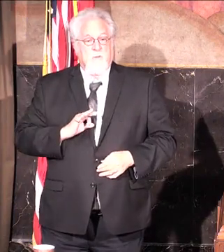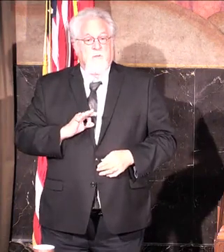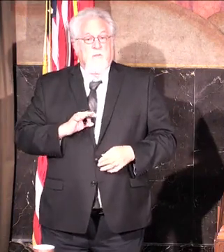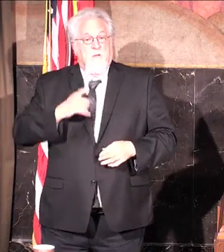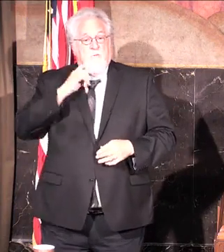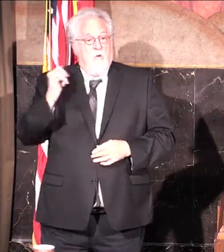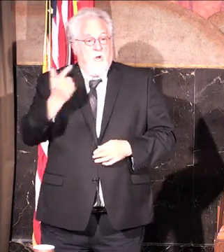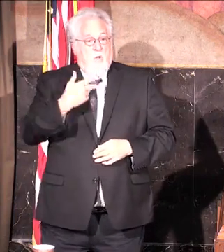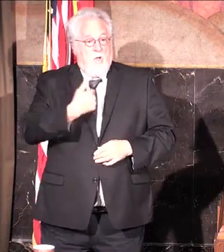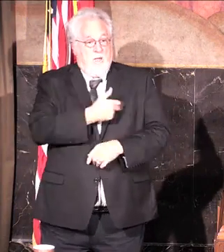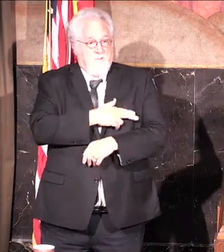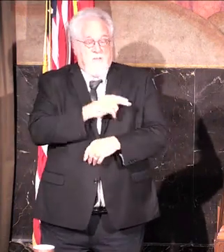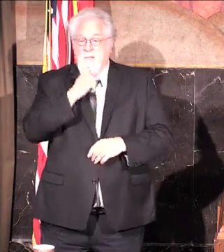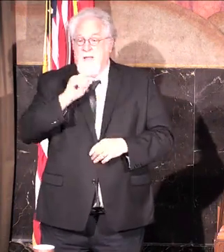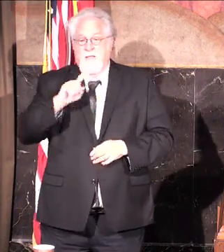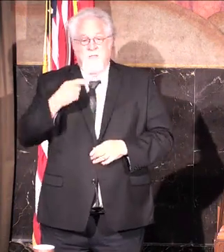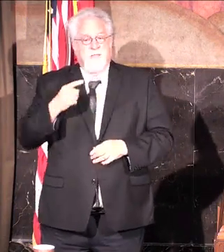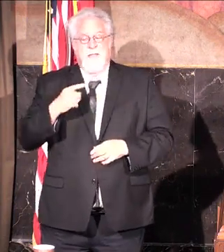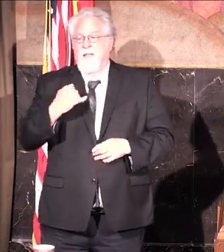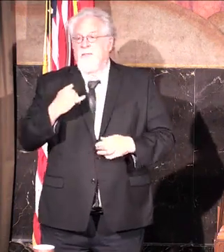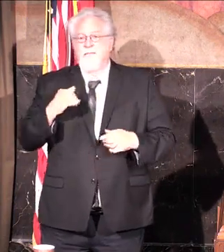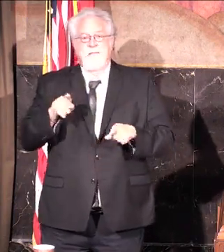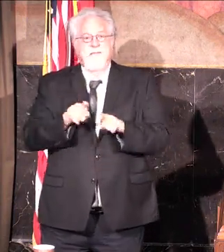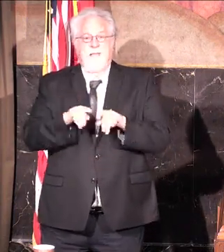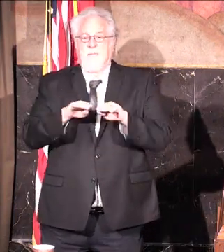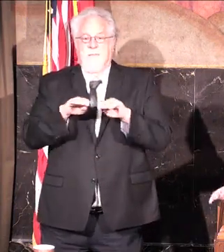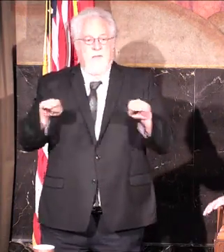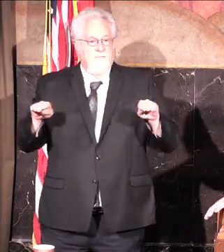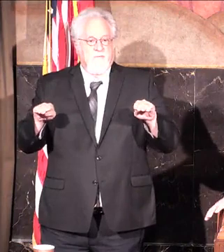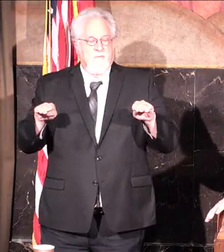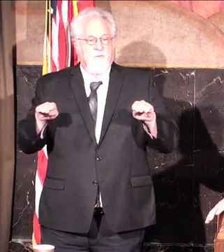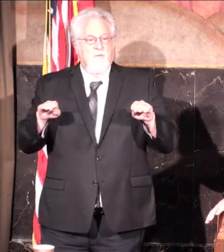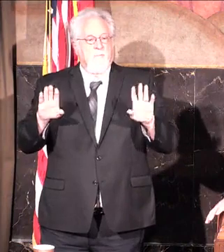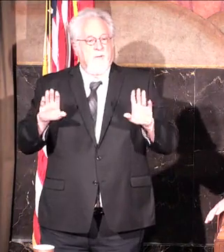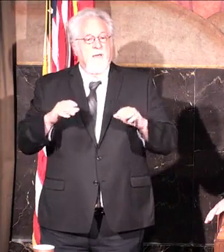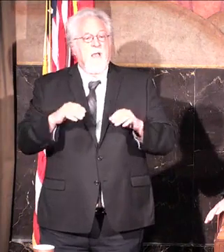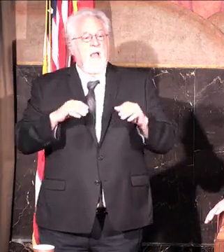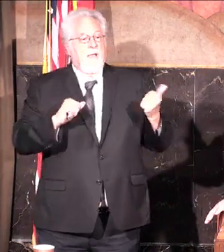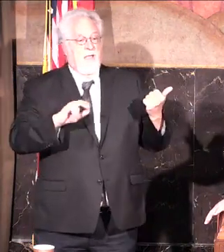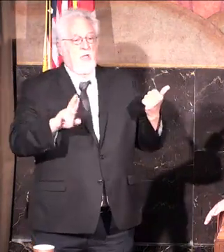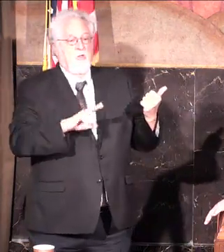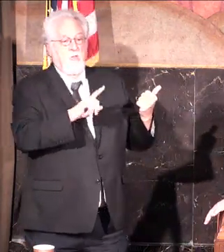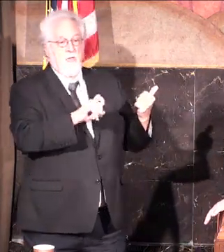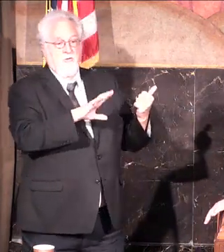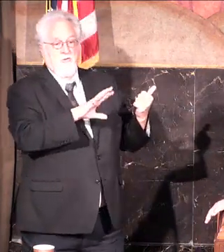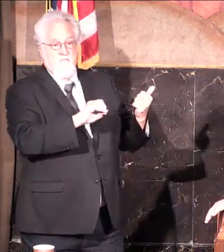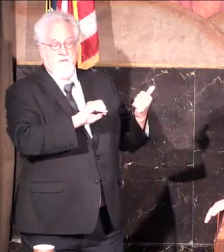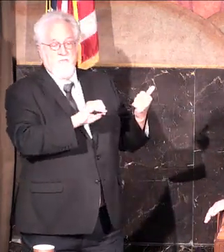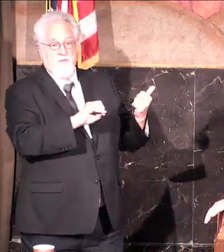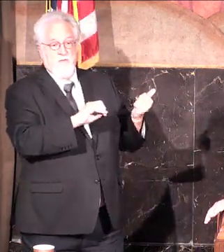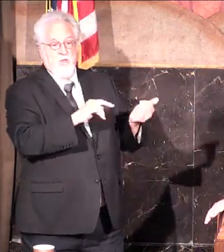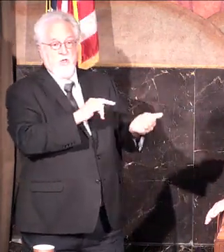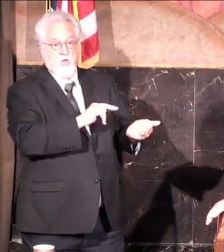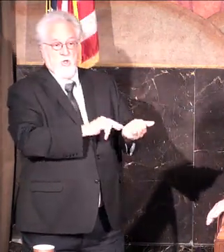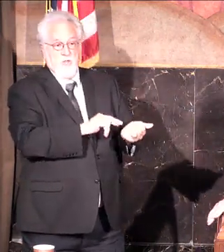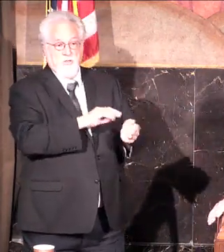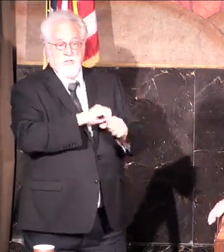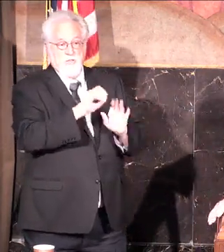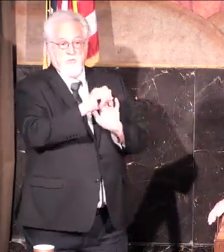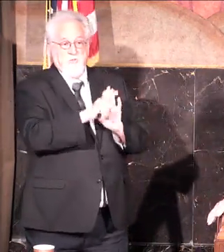state of Louisiana, and not at the same level. And so while he can use 150 nurses in